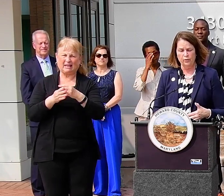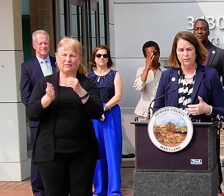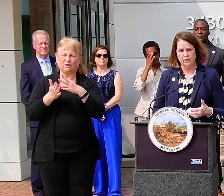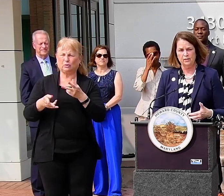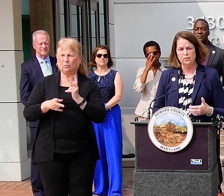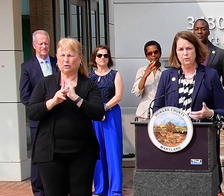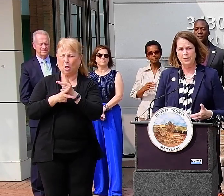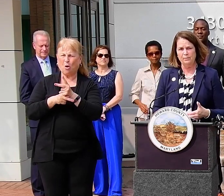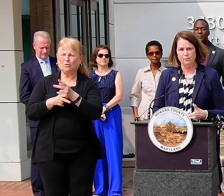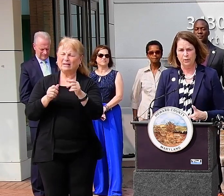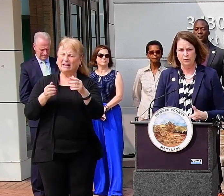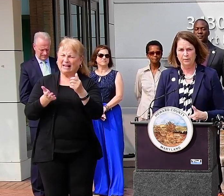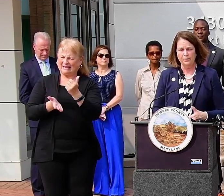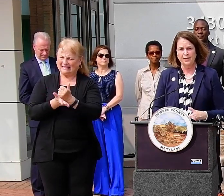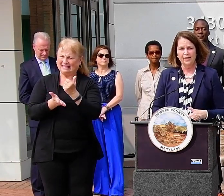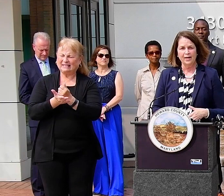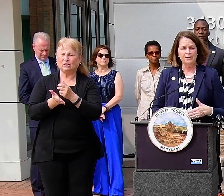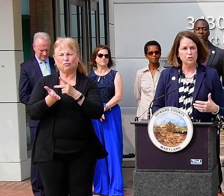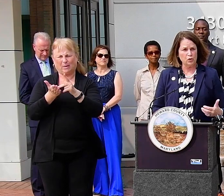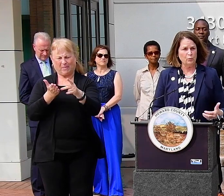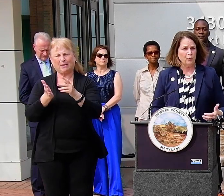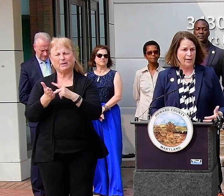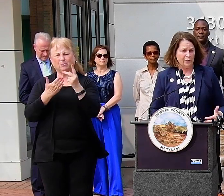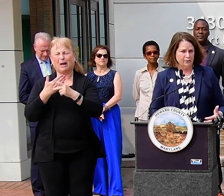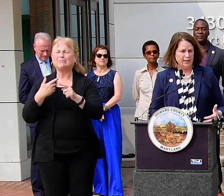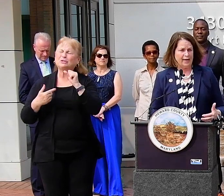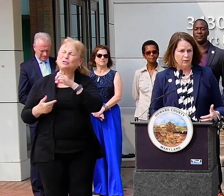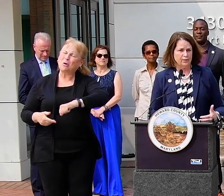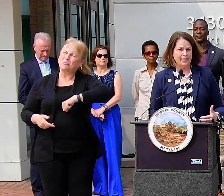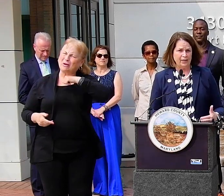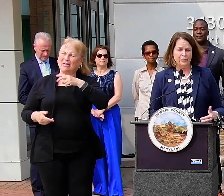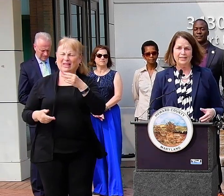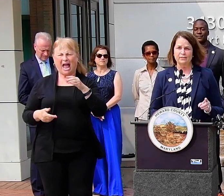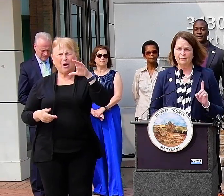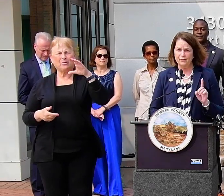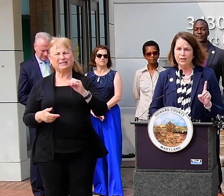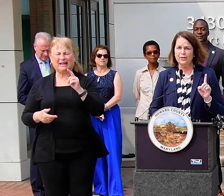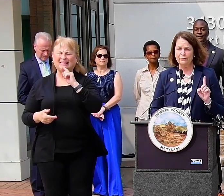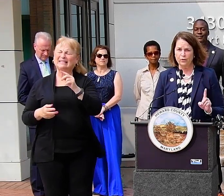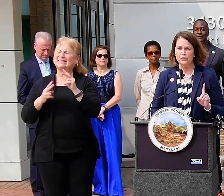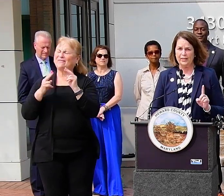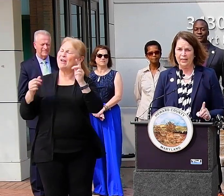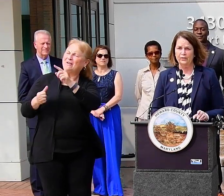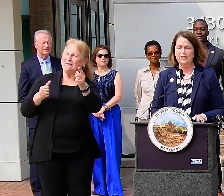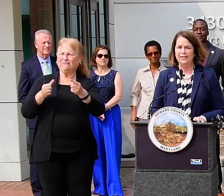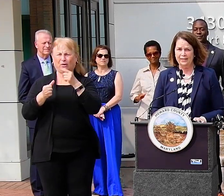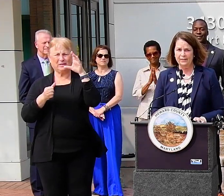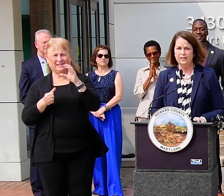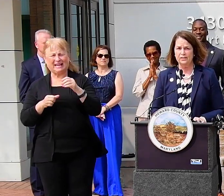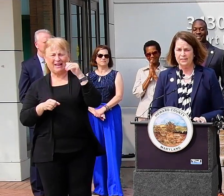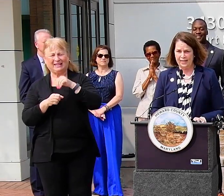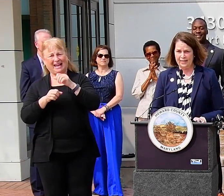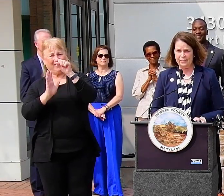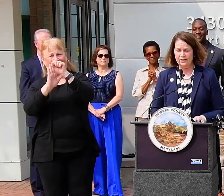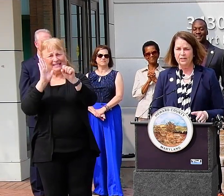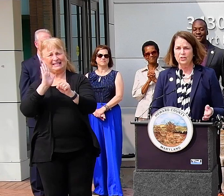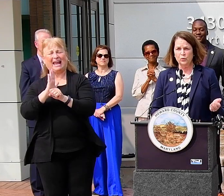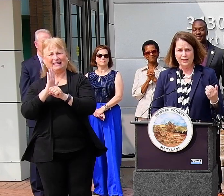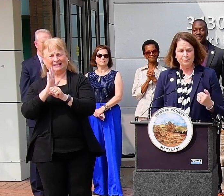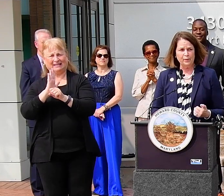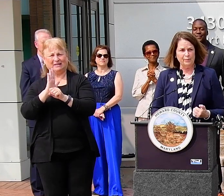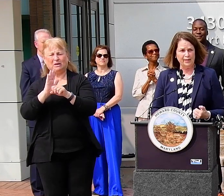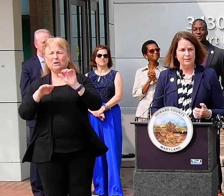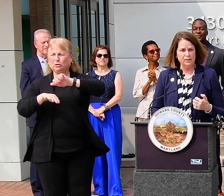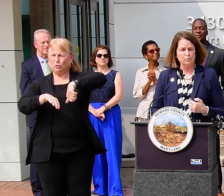student loan assistance repayment program. I am so proud that Howard County is the very first county in the state